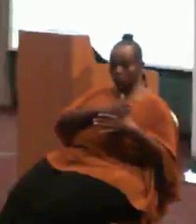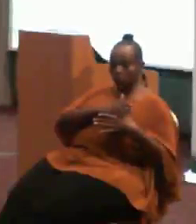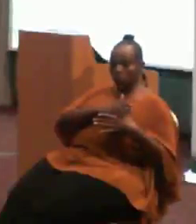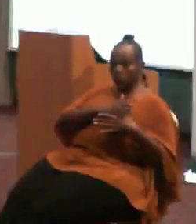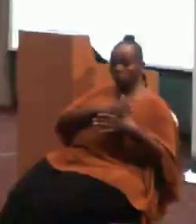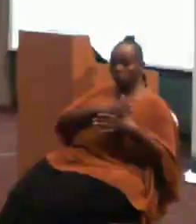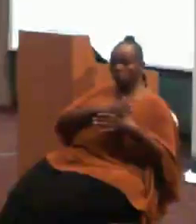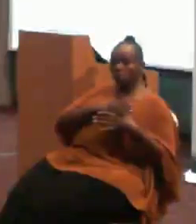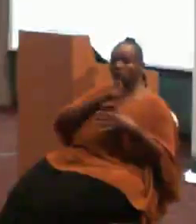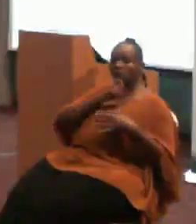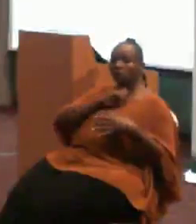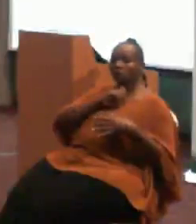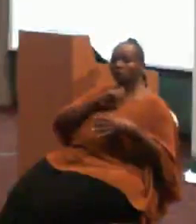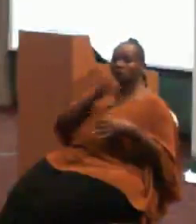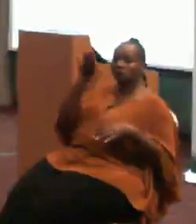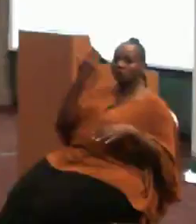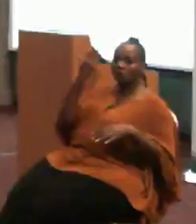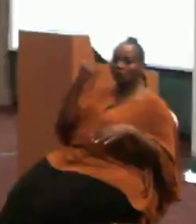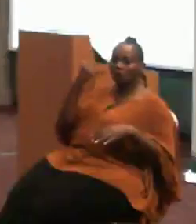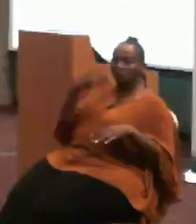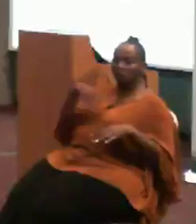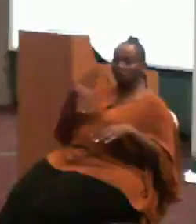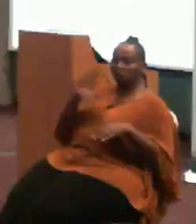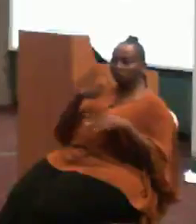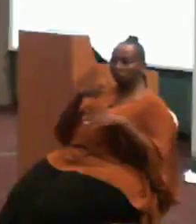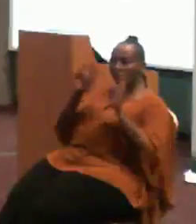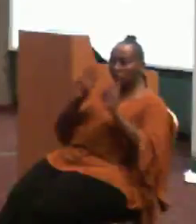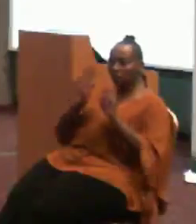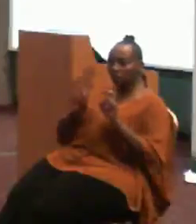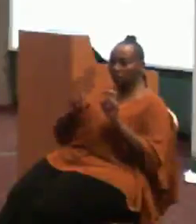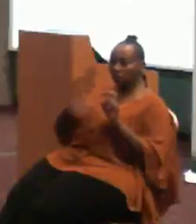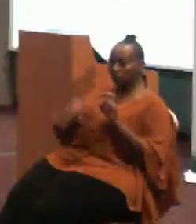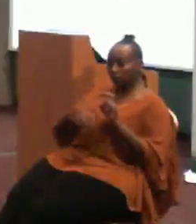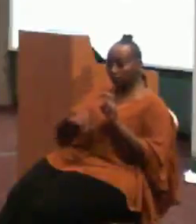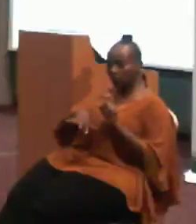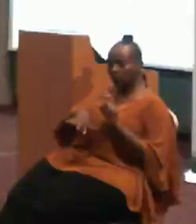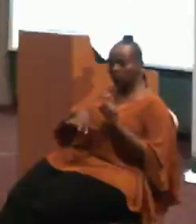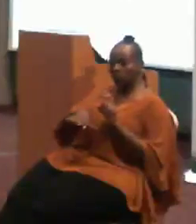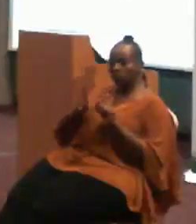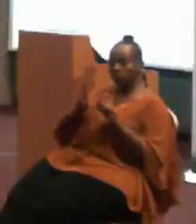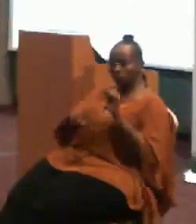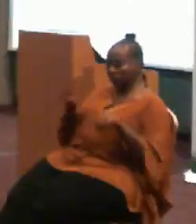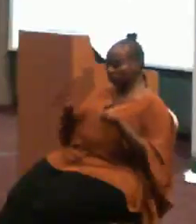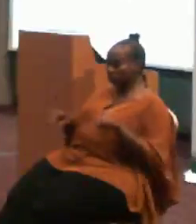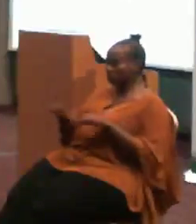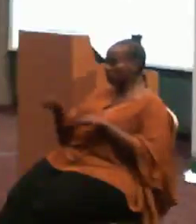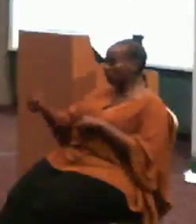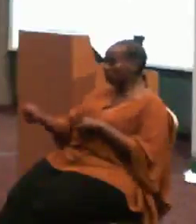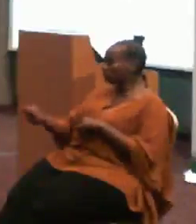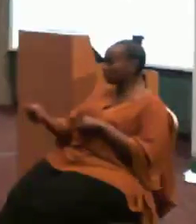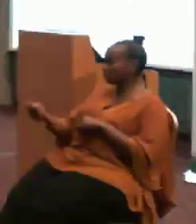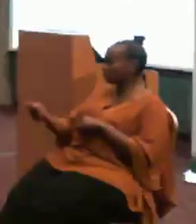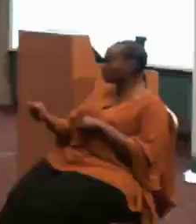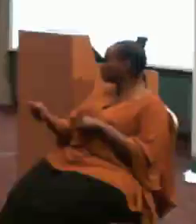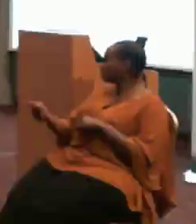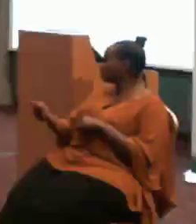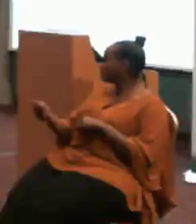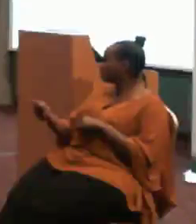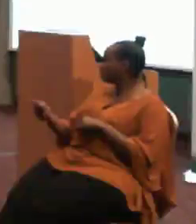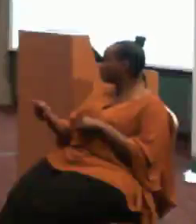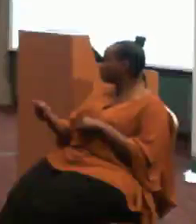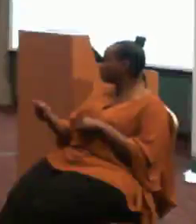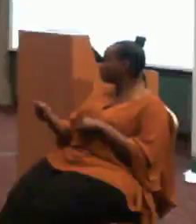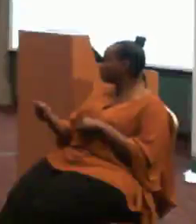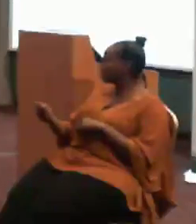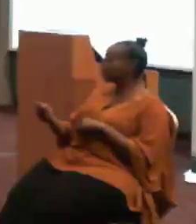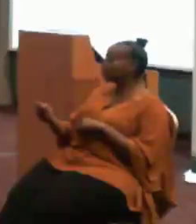utilization of older plants or more use of certain plants as opposed to others. Those ones, they've already committed, Mr. Mopisa. Oh,